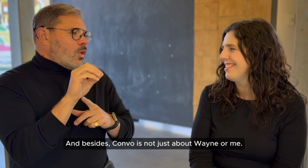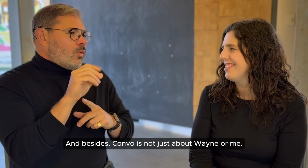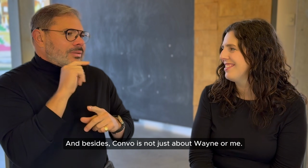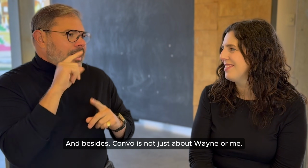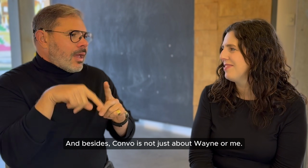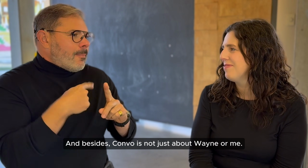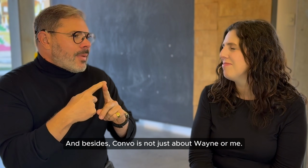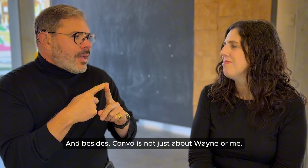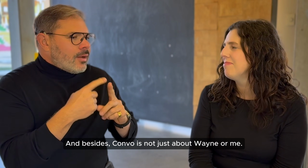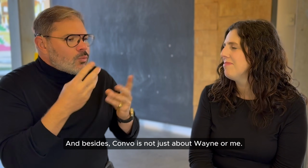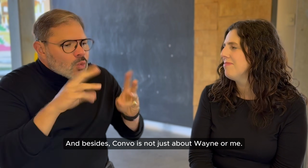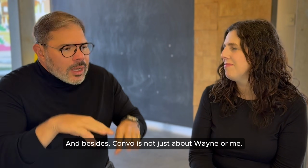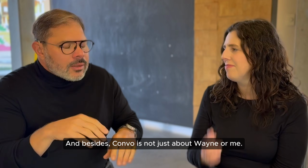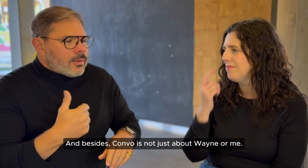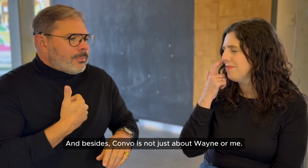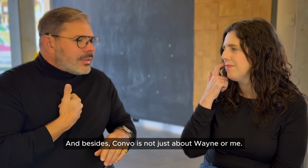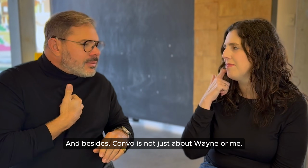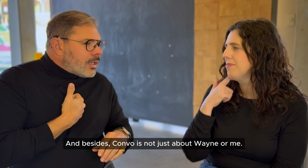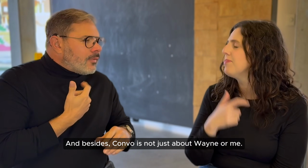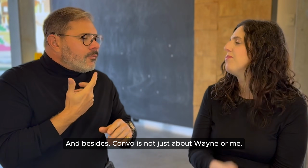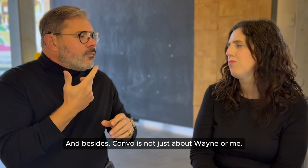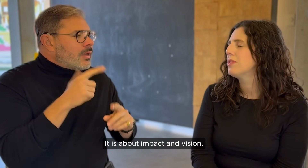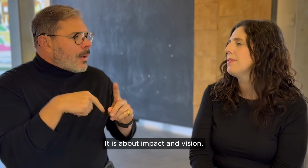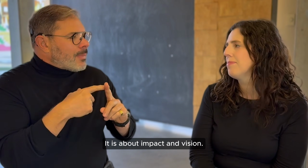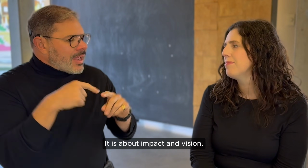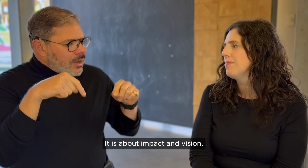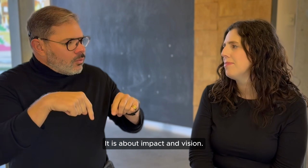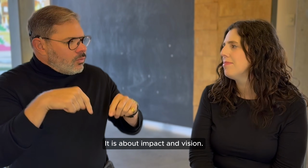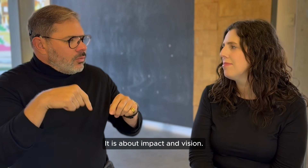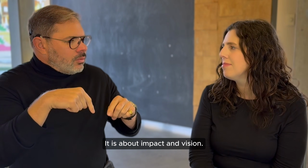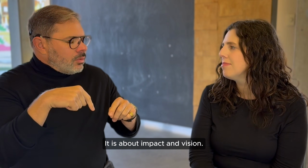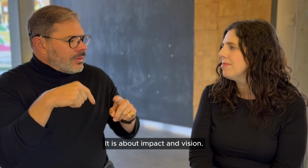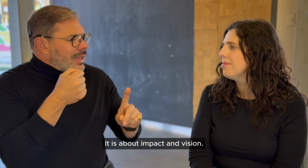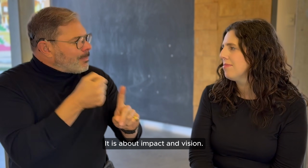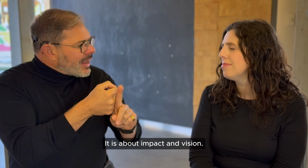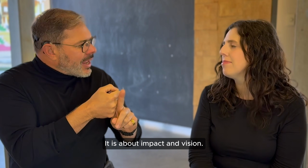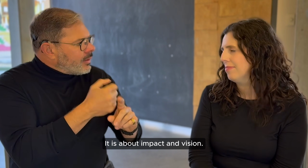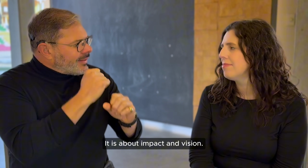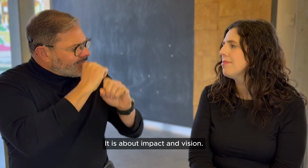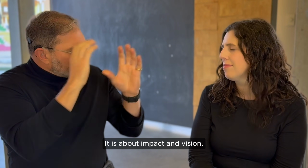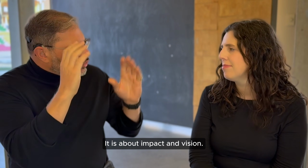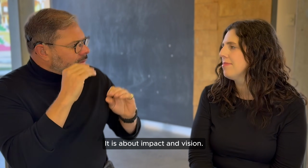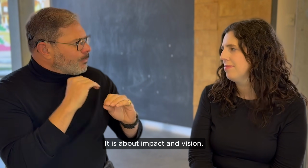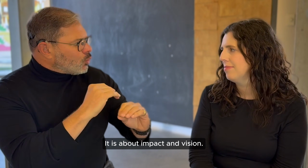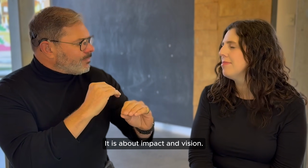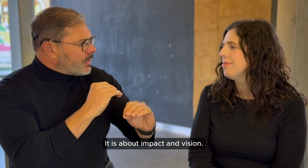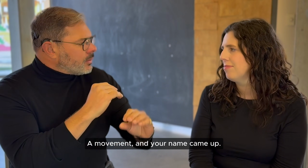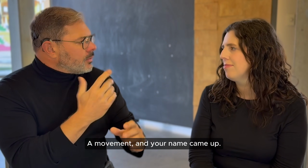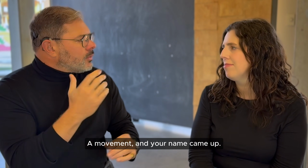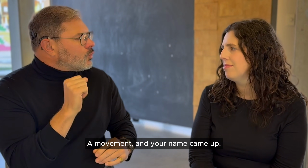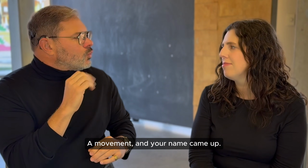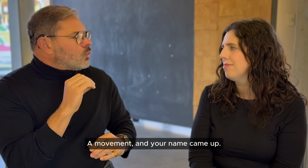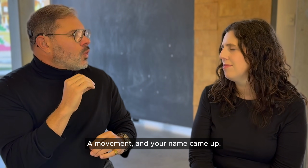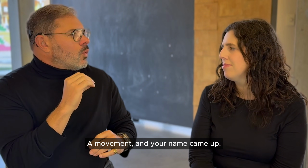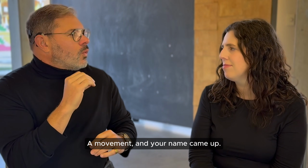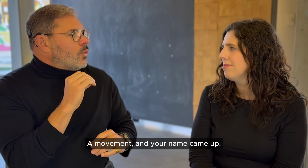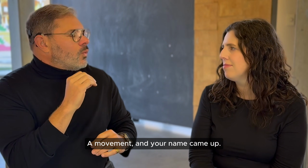And besides, Convo isn't just about Wayne or myself, it's about impact, vision, a movement.